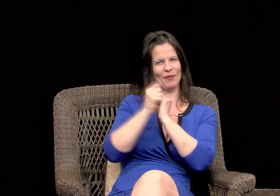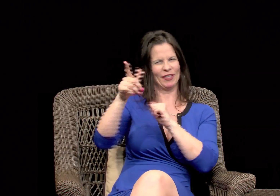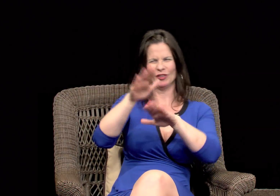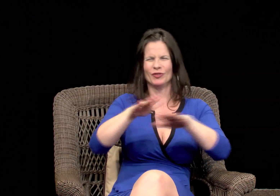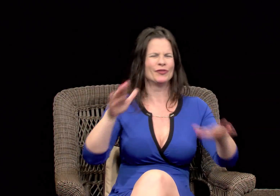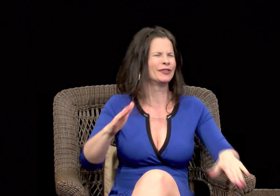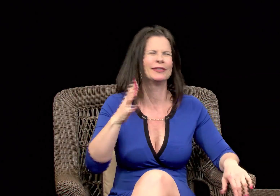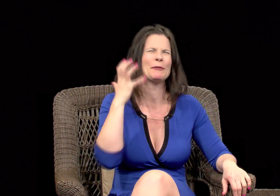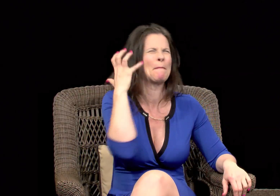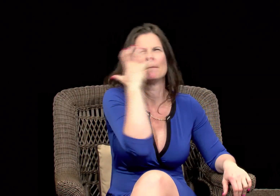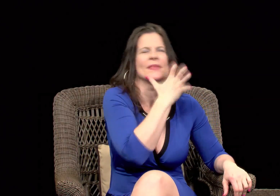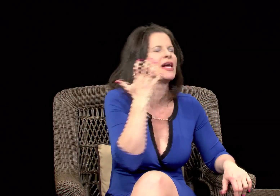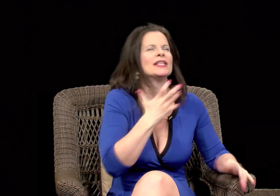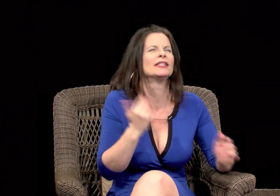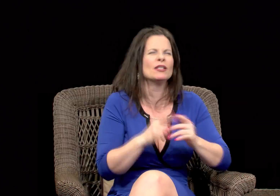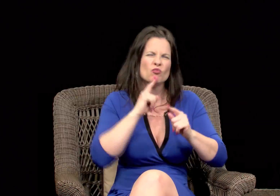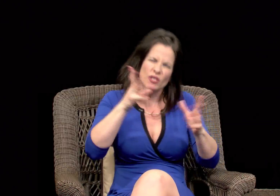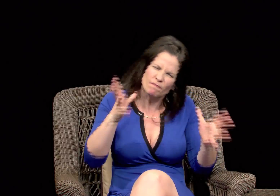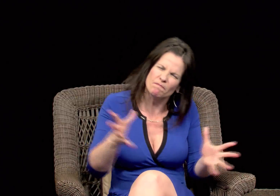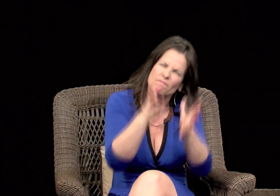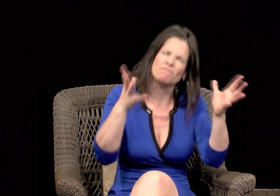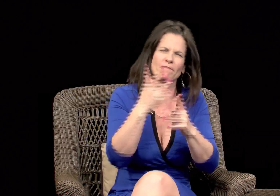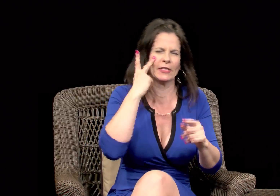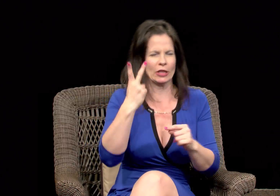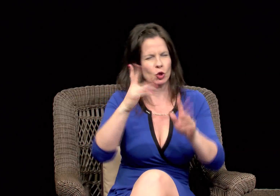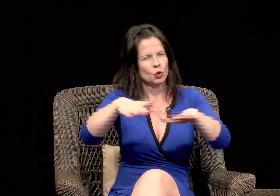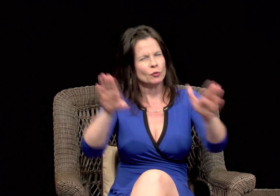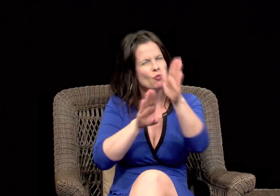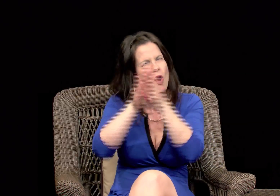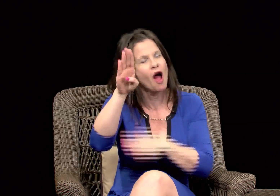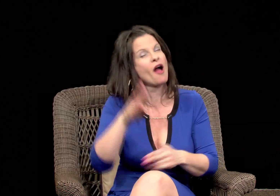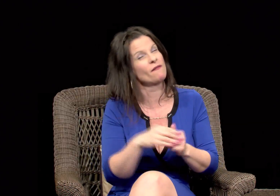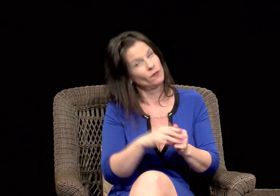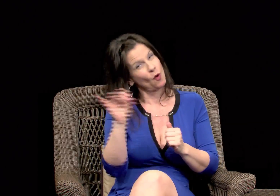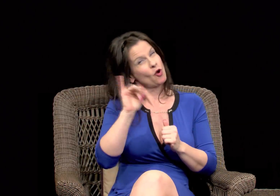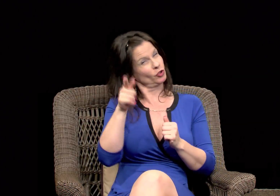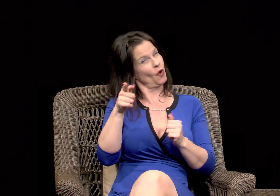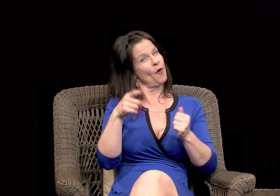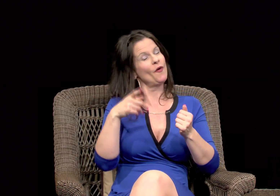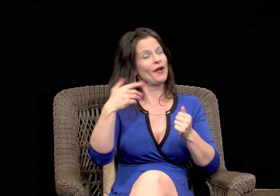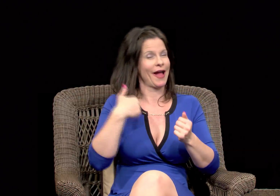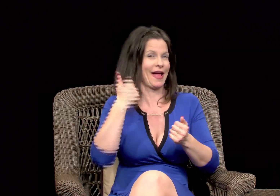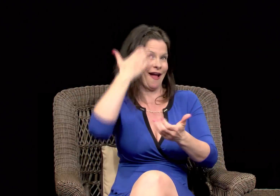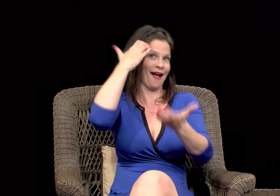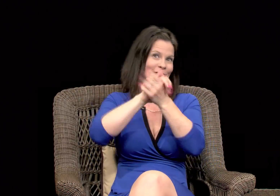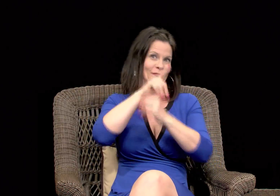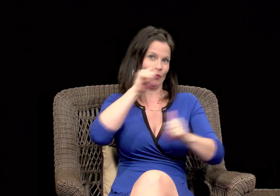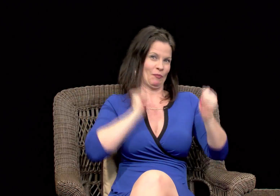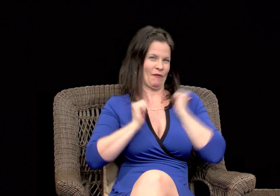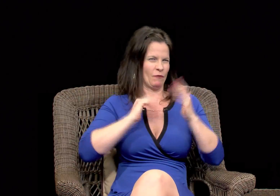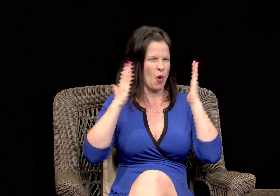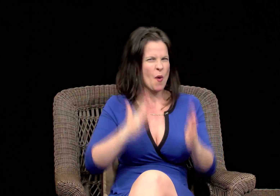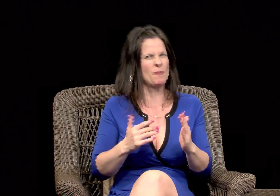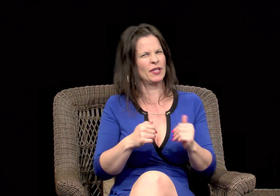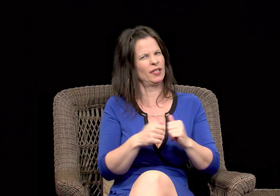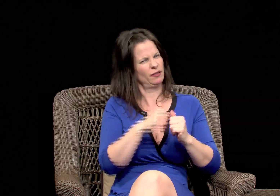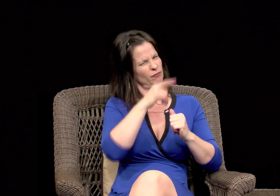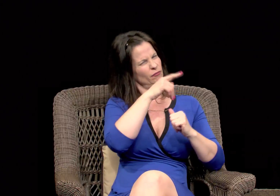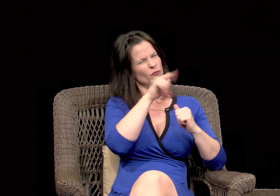she communicates with her kids, and she is amazing. She encourages them to thrive. So and her